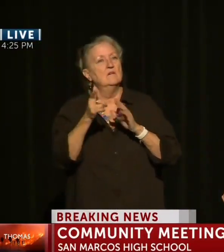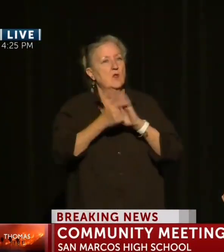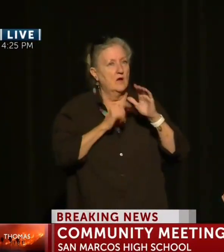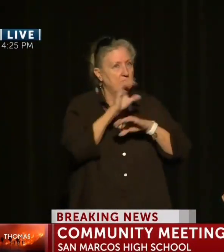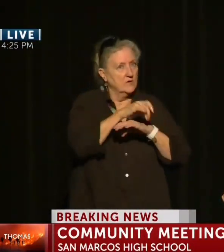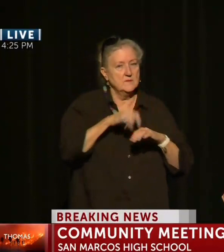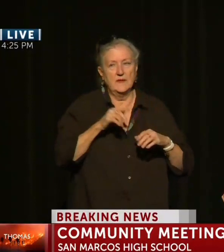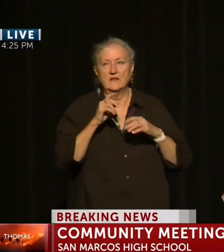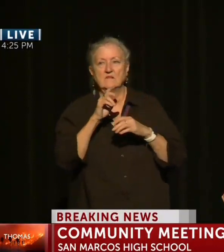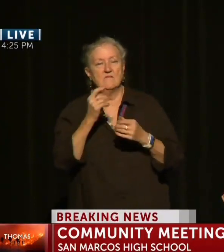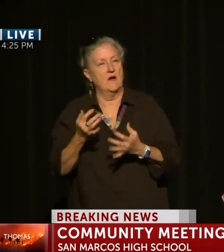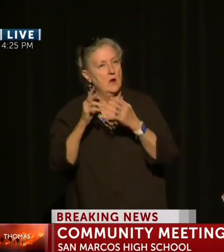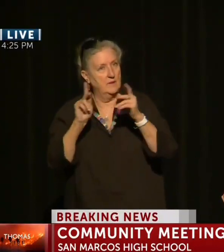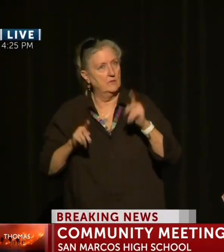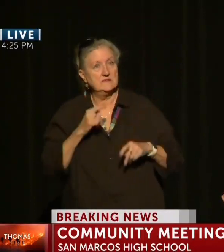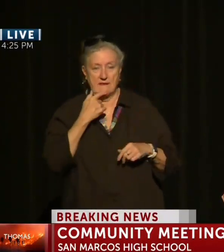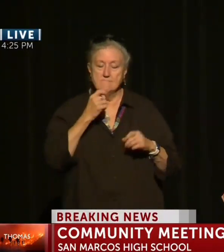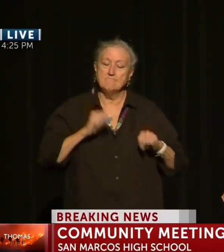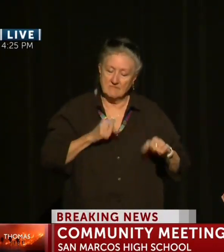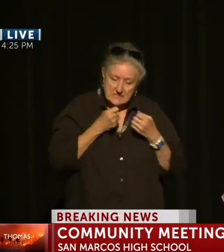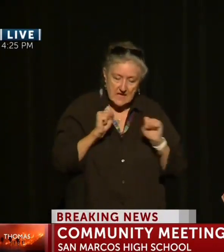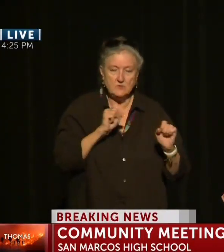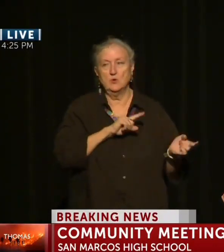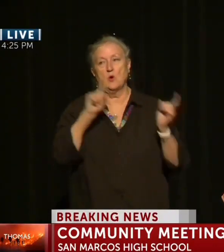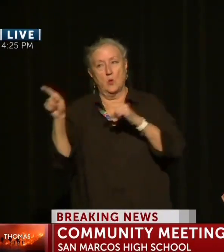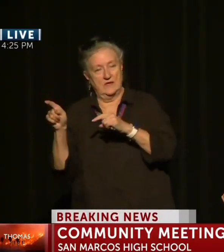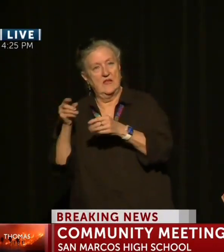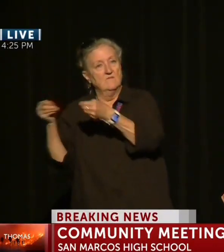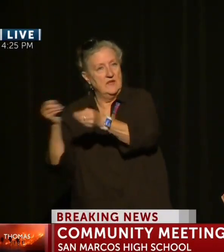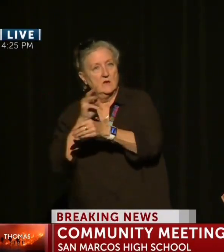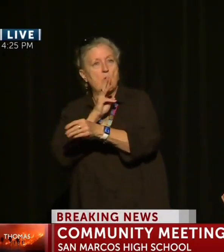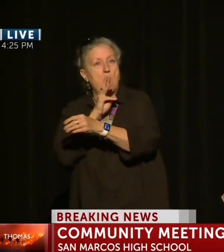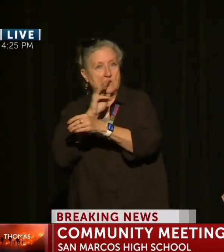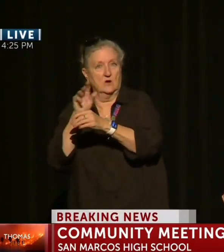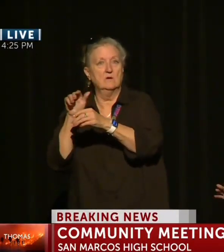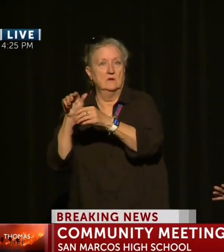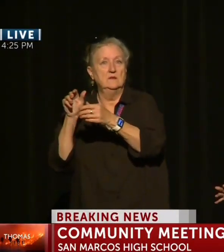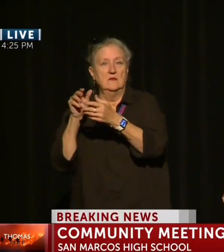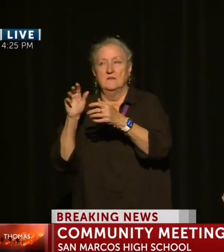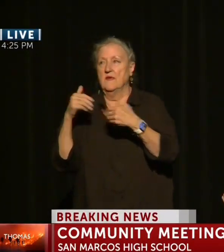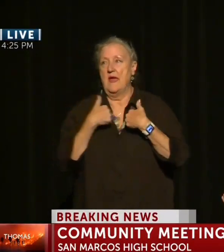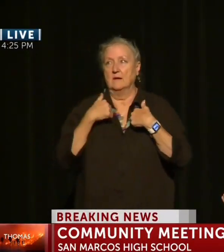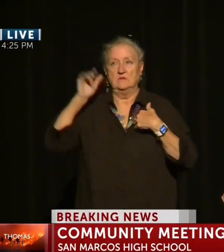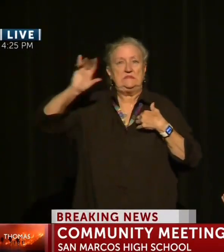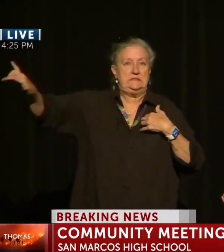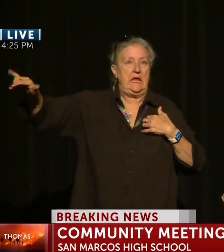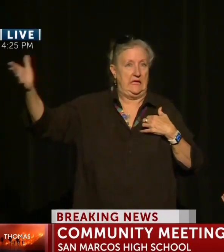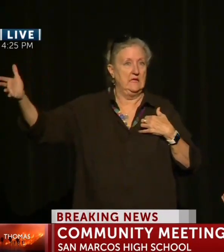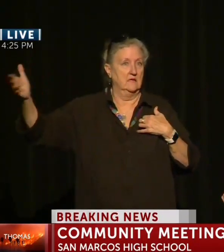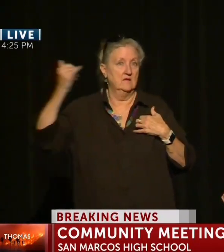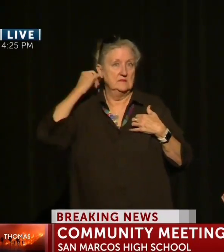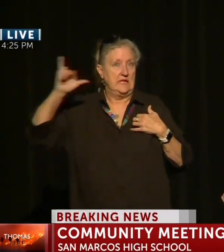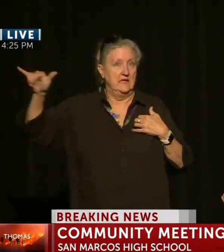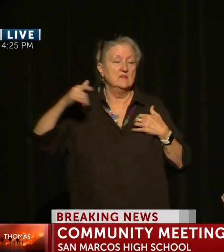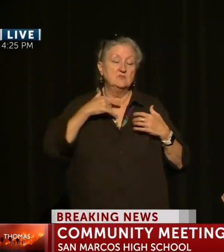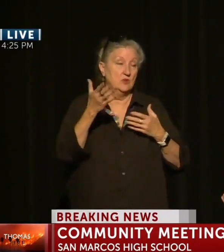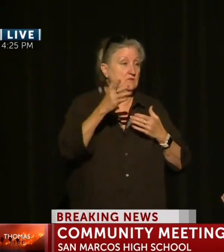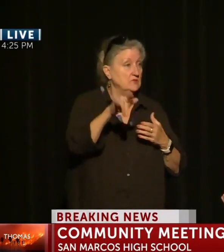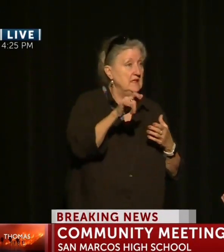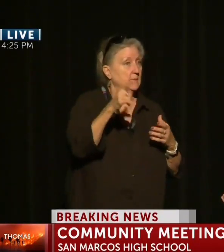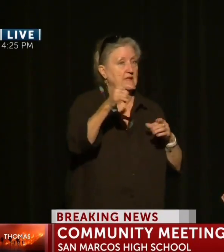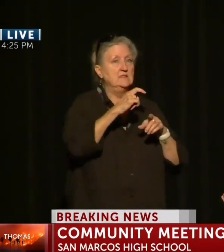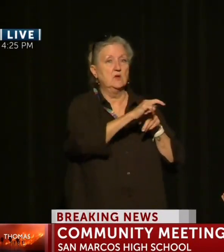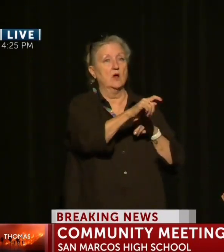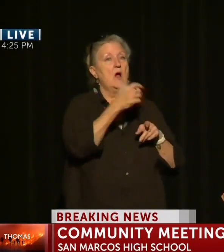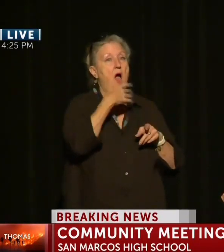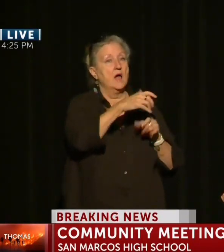tell us it's safe to go in and feed and water these animals. If this is something that is a service that you need, please